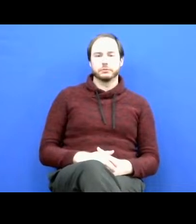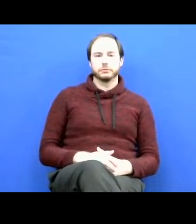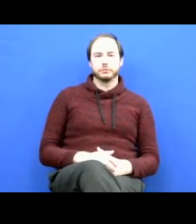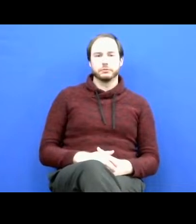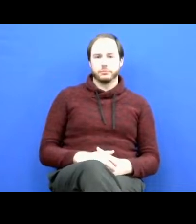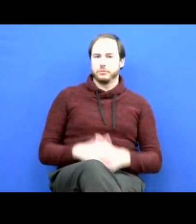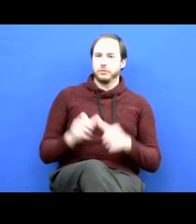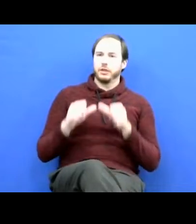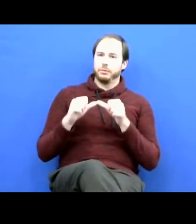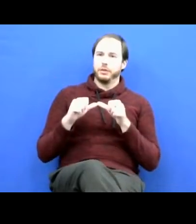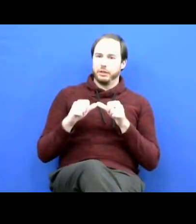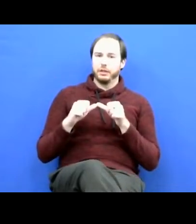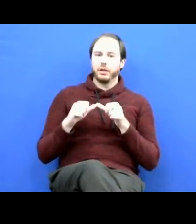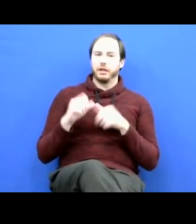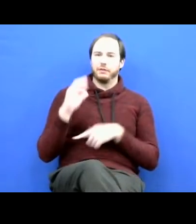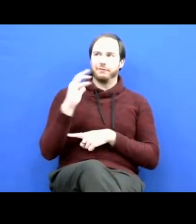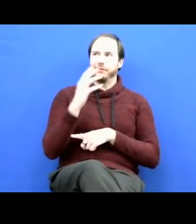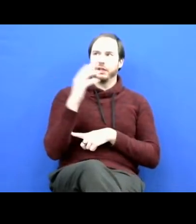buffer.